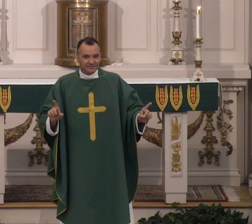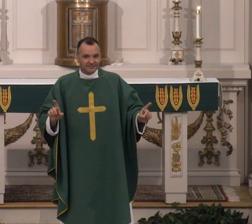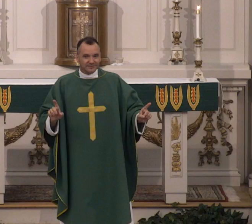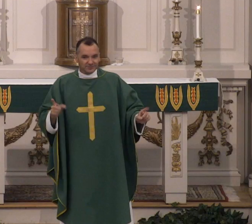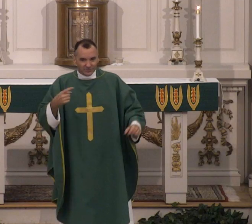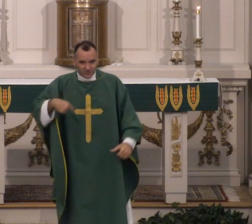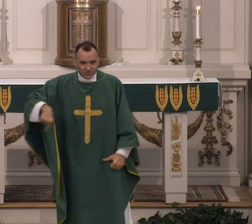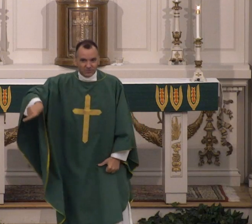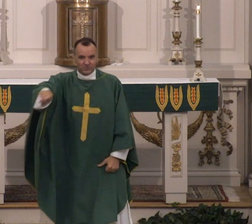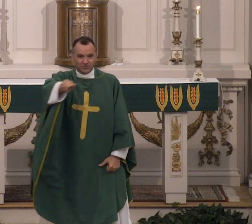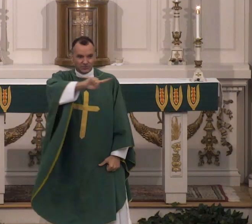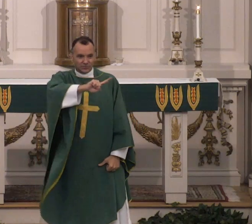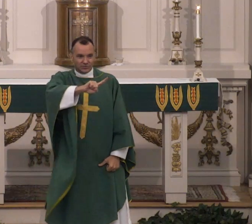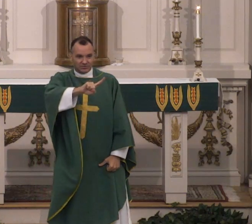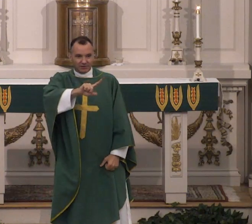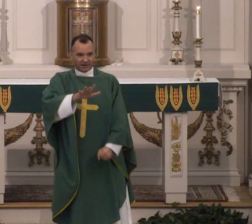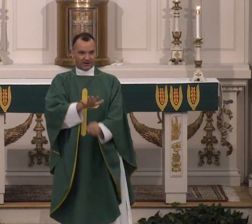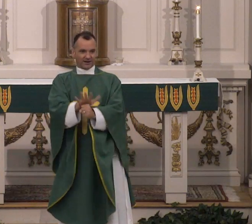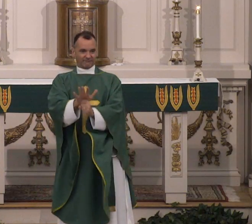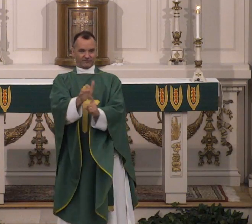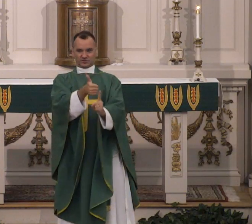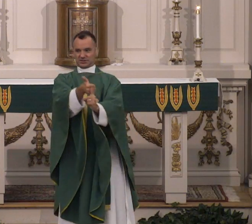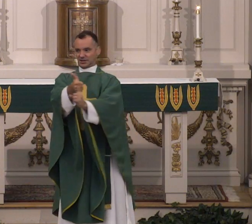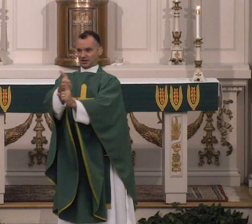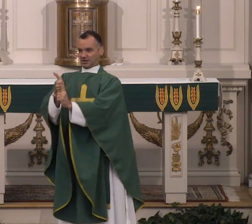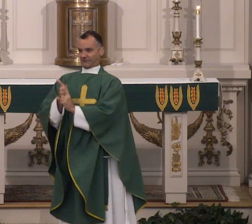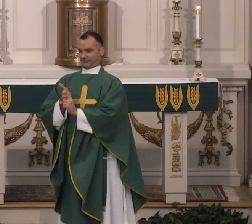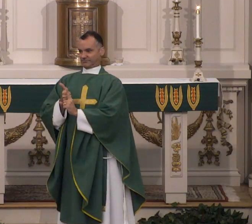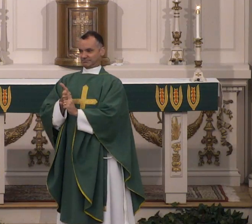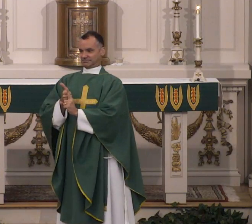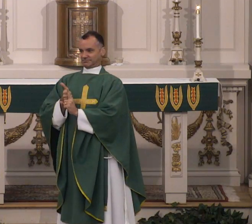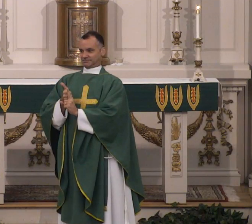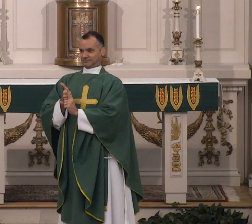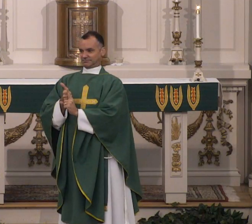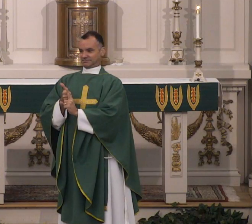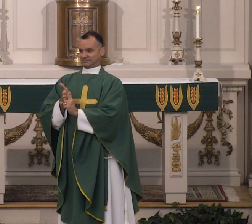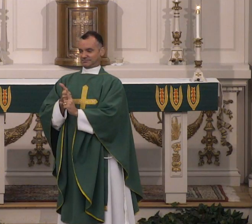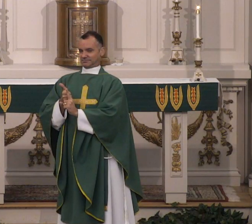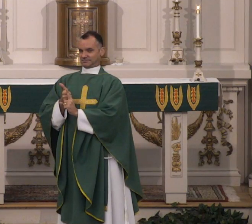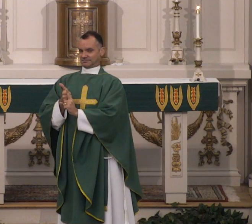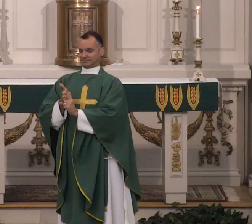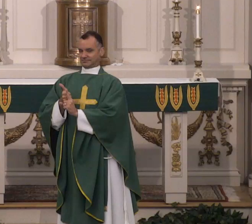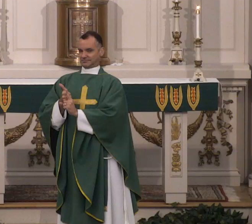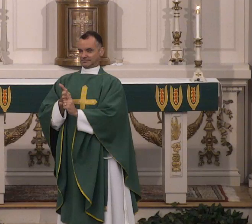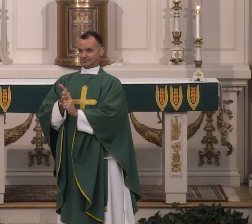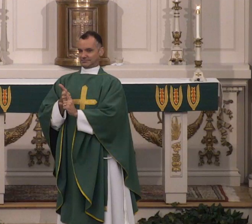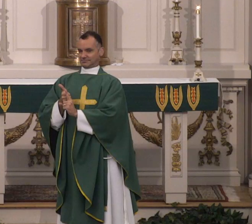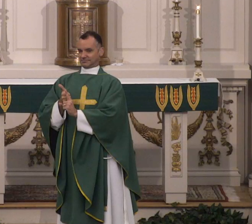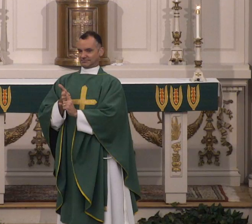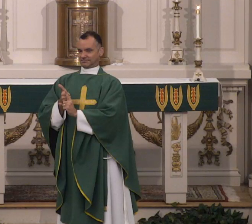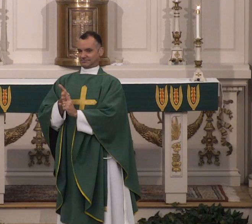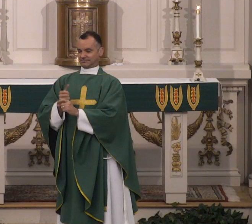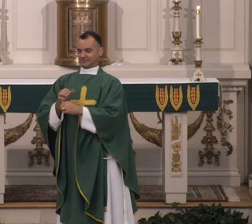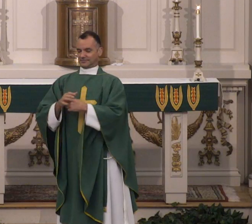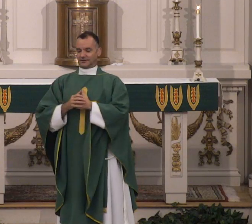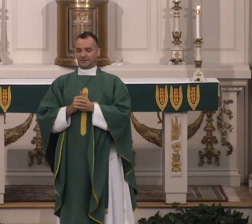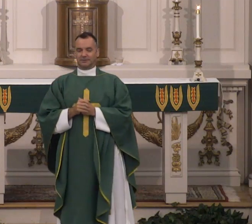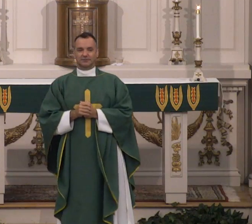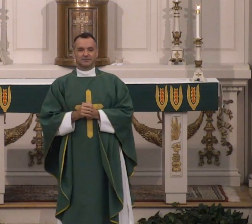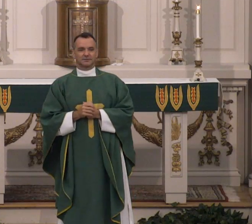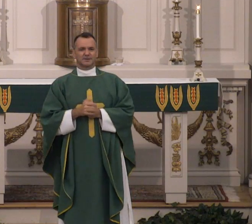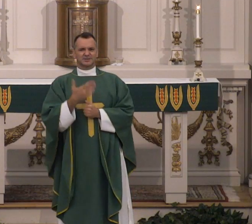However, he says in this video, we are enough. You are enough.